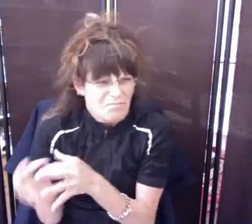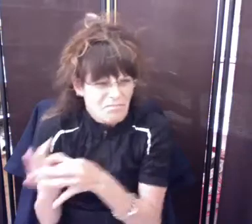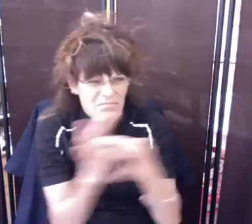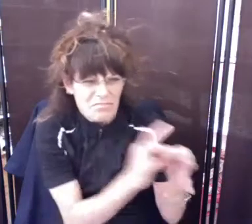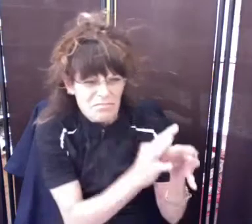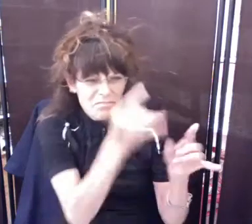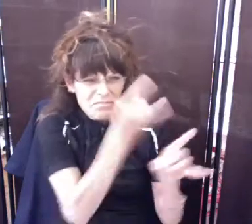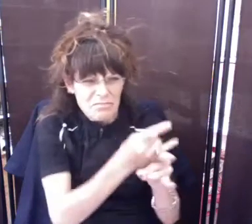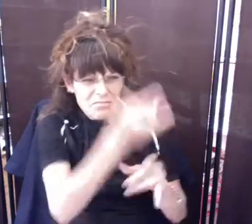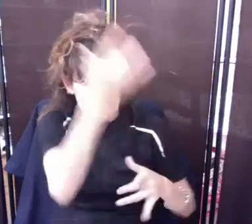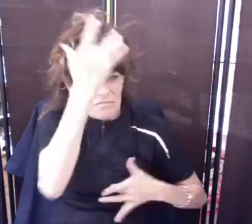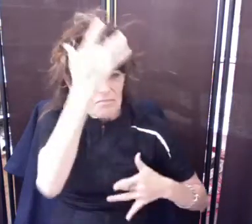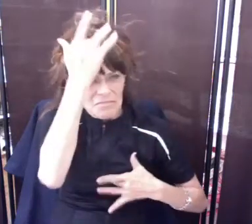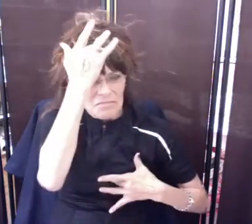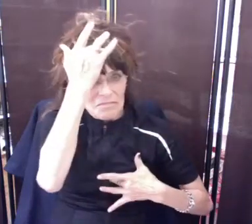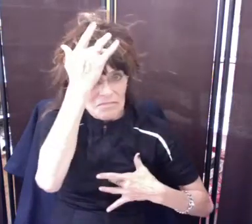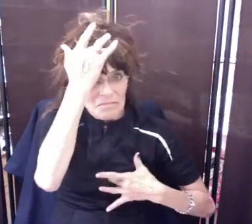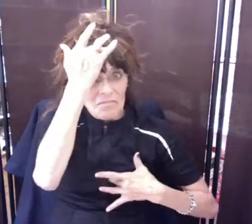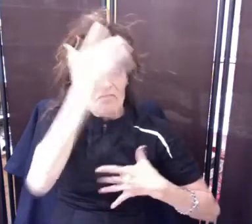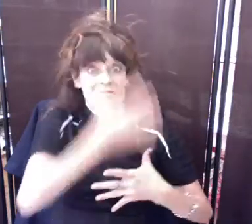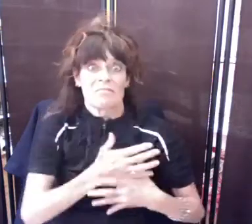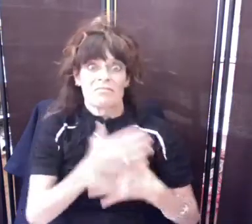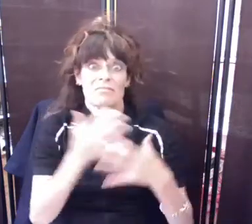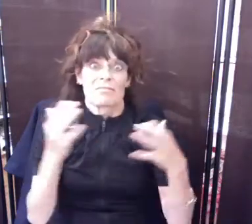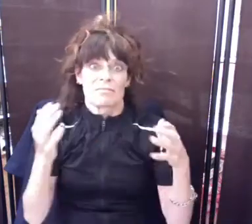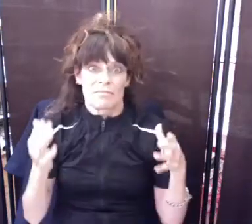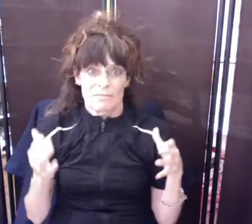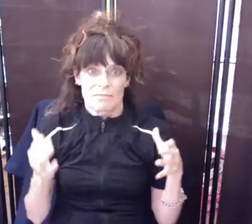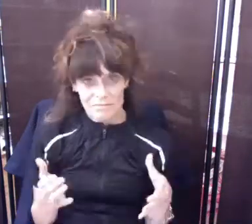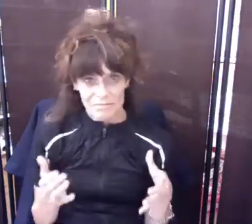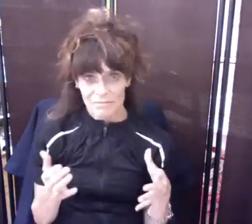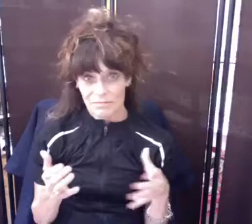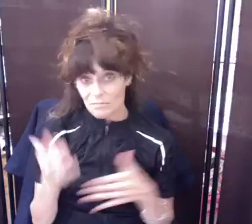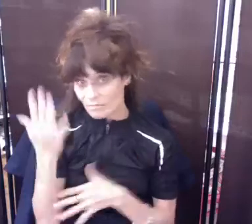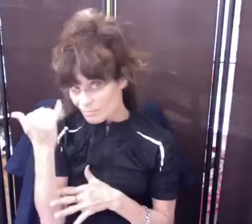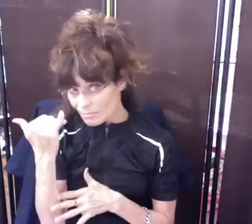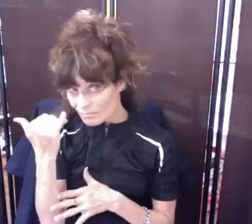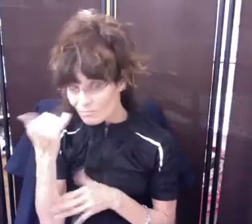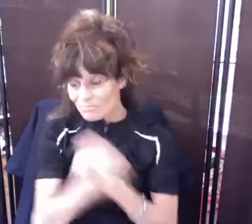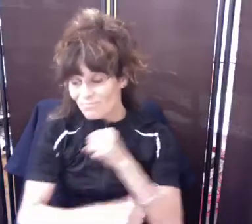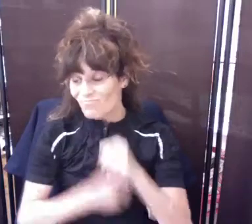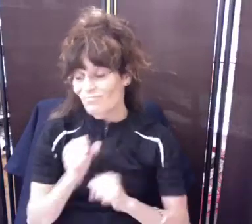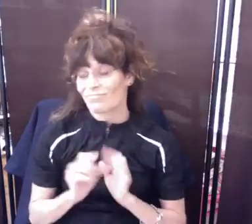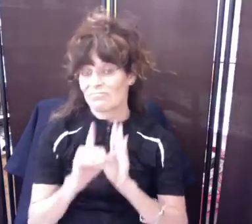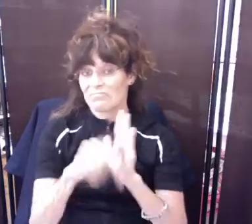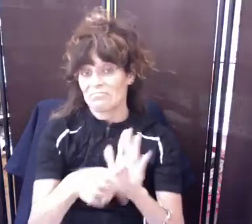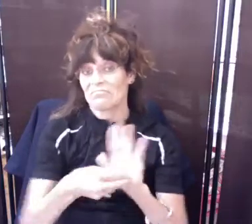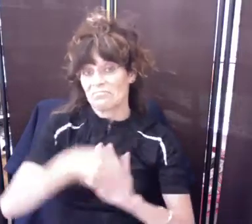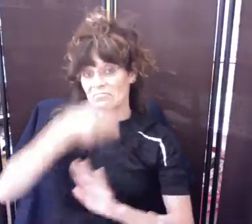do with my alcoholism, because it was years later that I discovered a liquid that